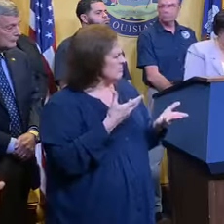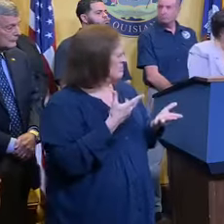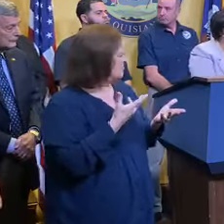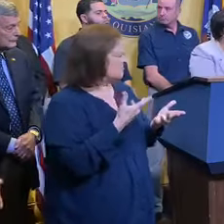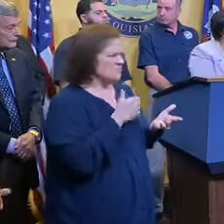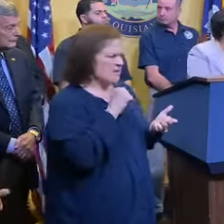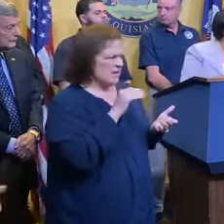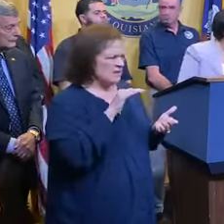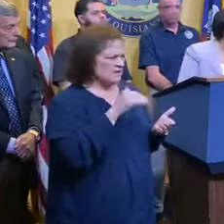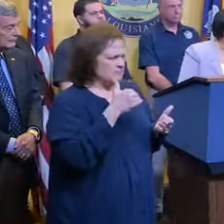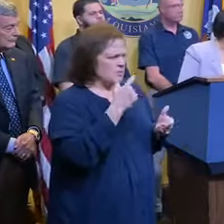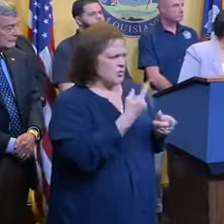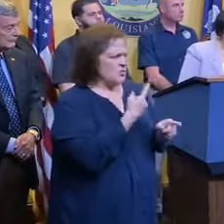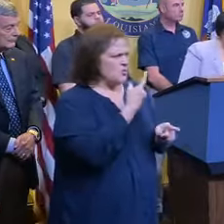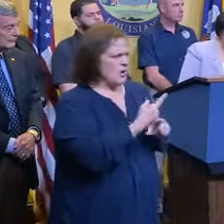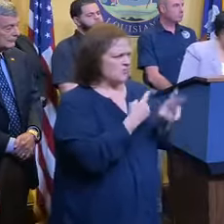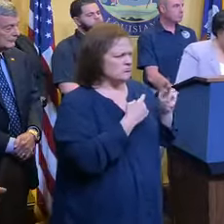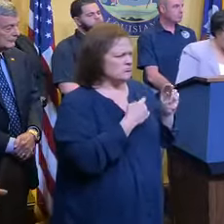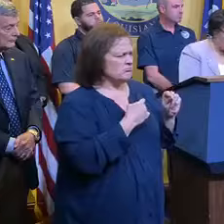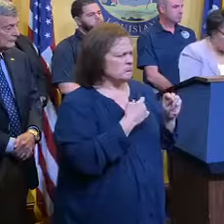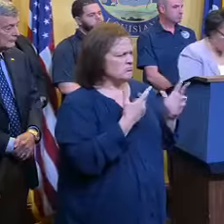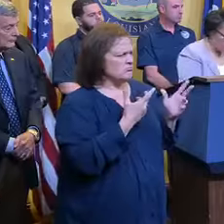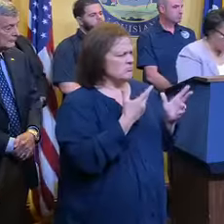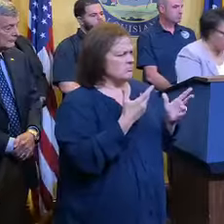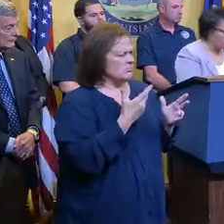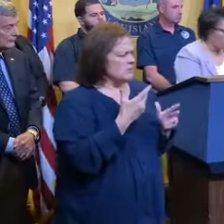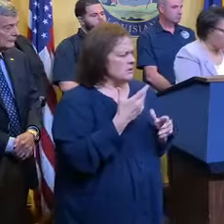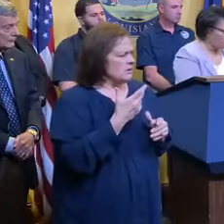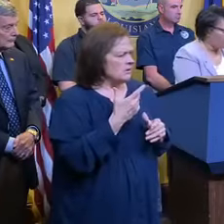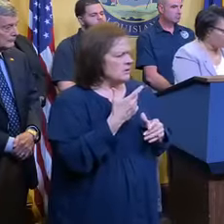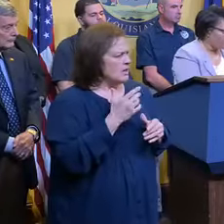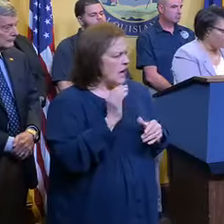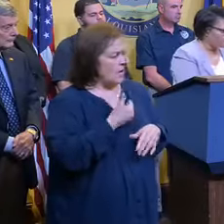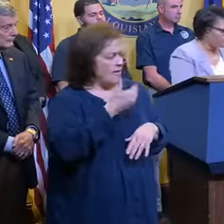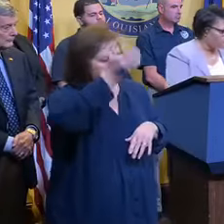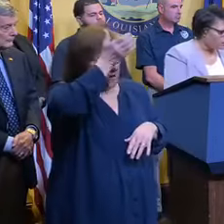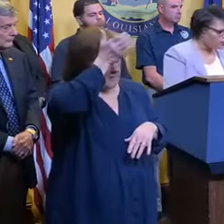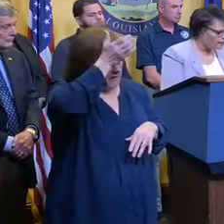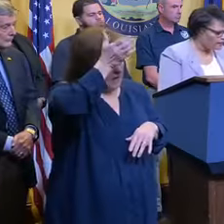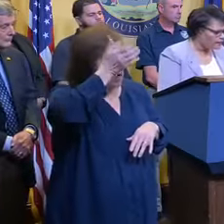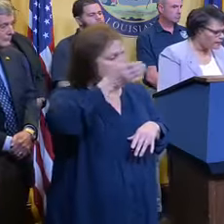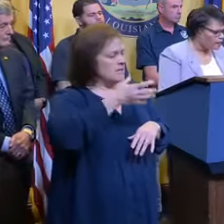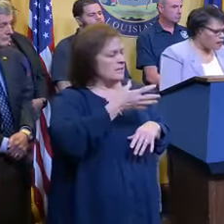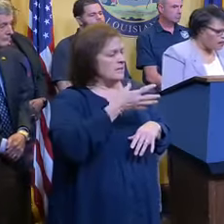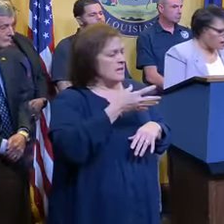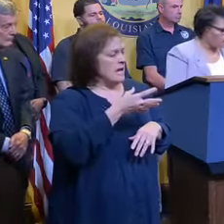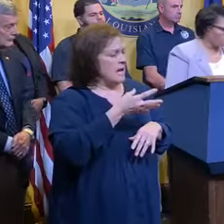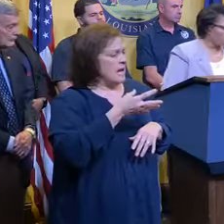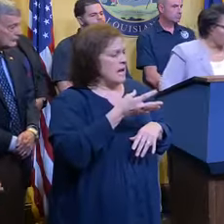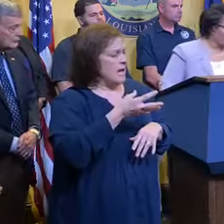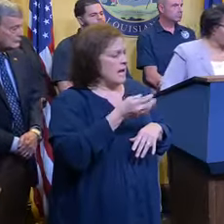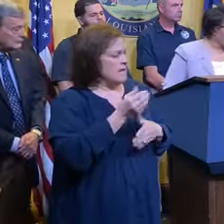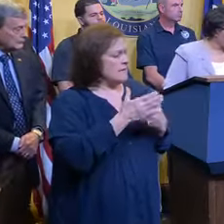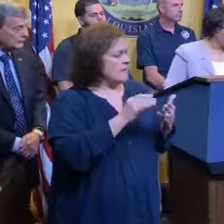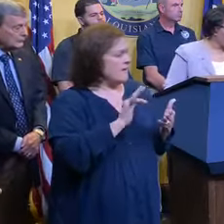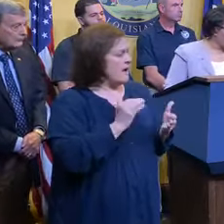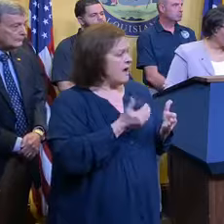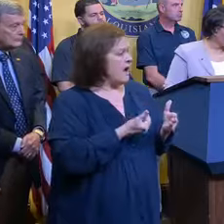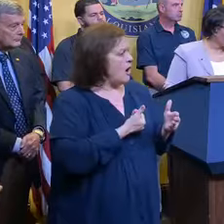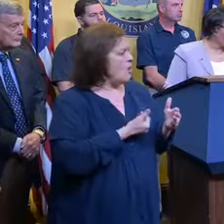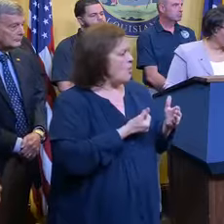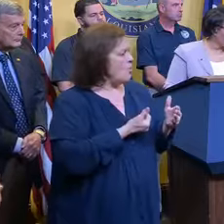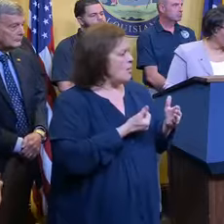That doesn't seem to be accurate to me. As it relates to our firefighters, as well as some of our technicians